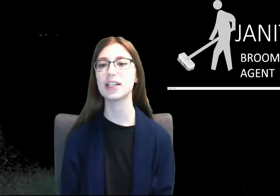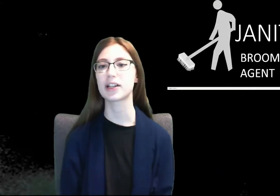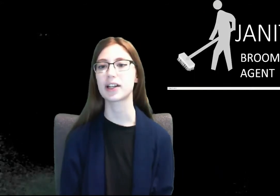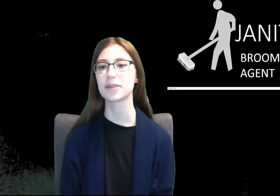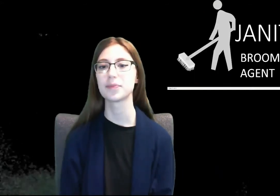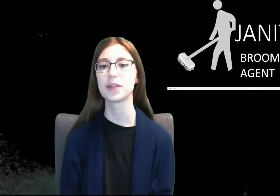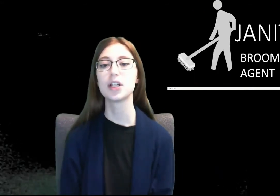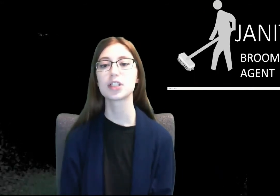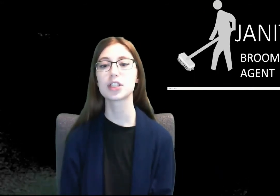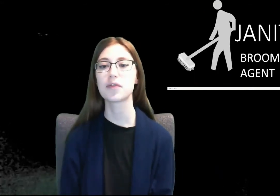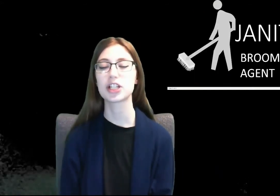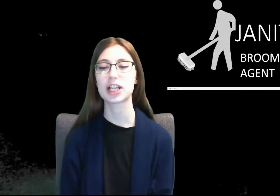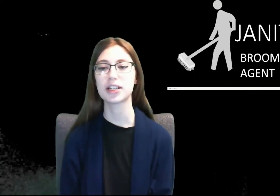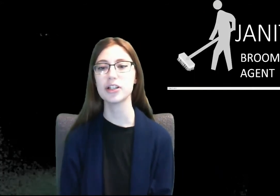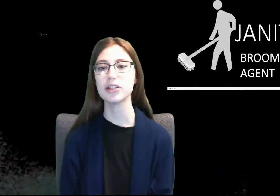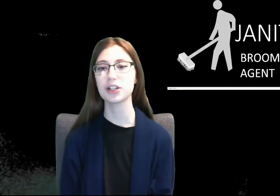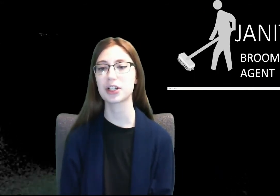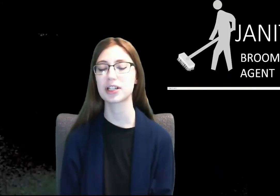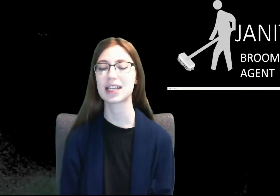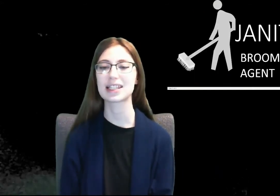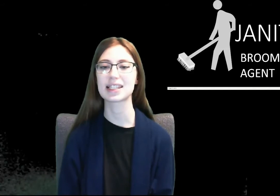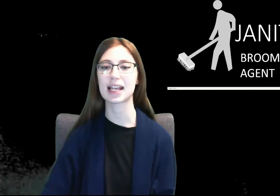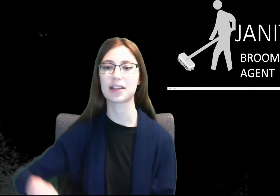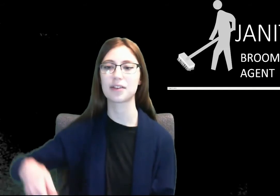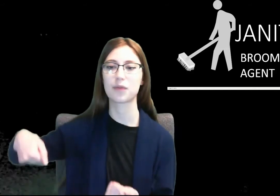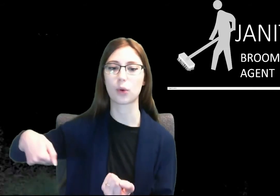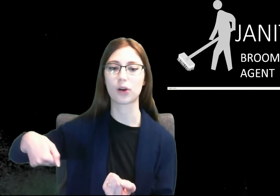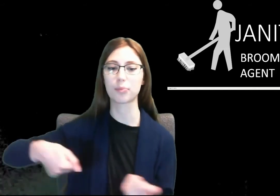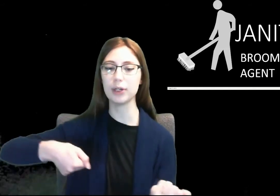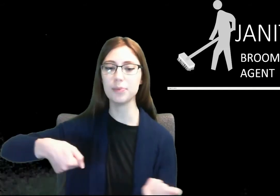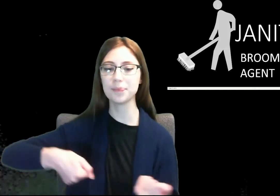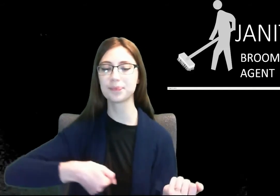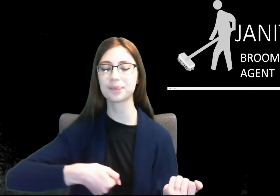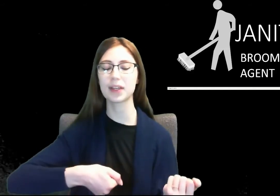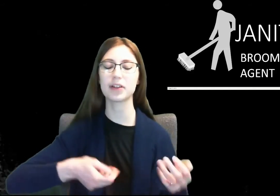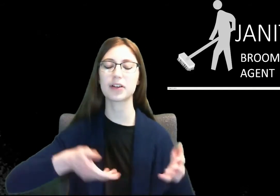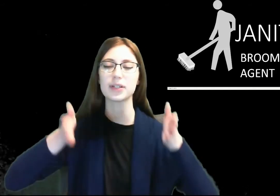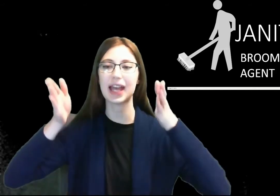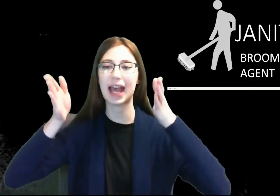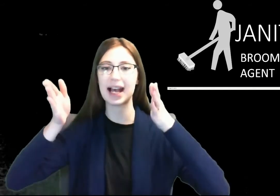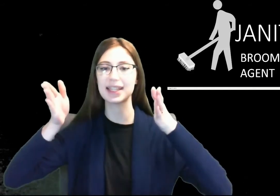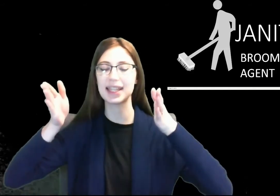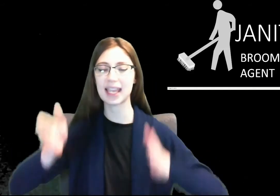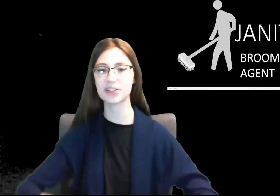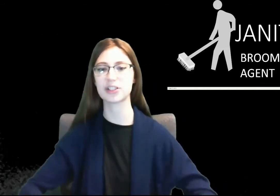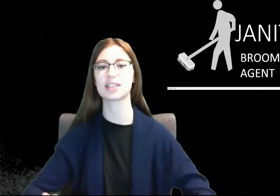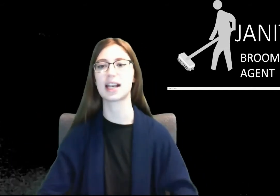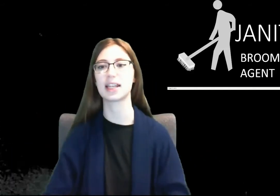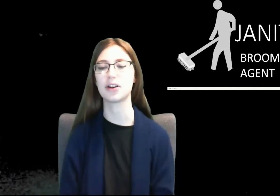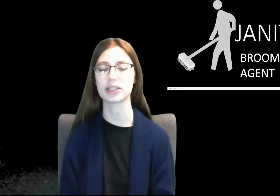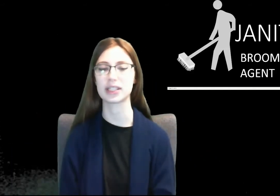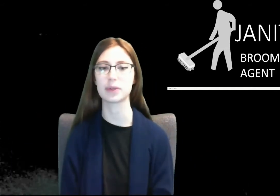Janitor. So for janitor, you're going to take the sign for broom and you're going to add the agent sign onto